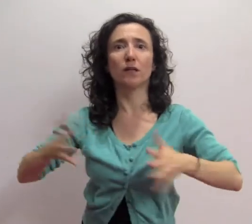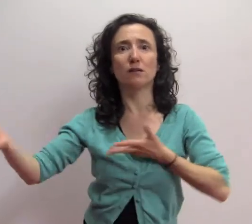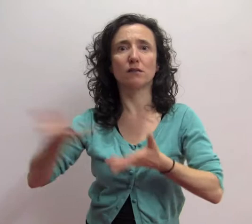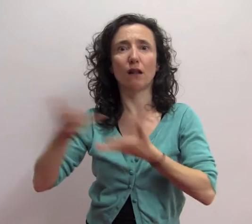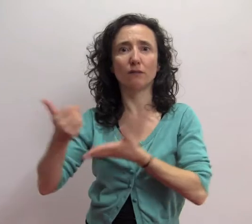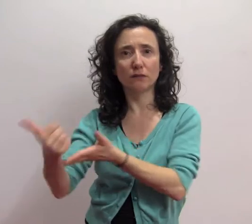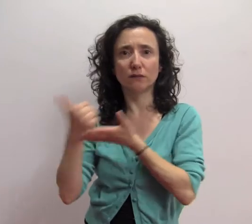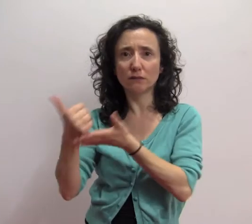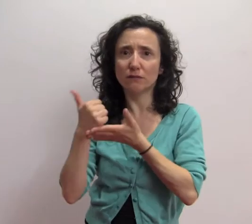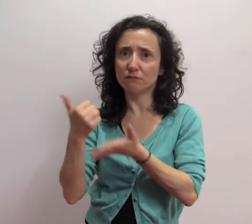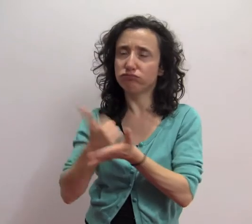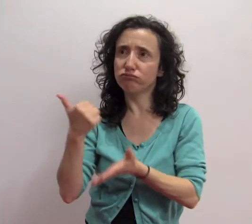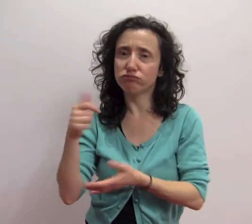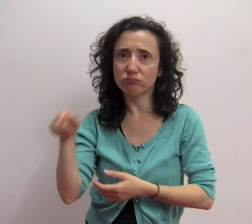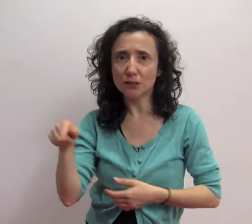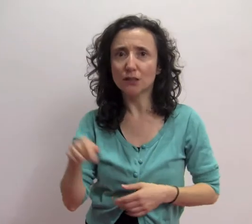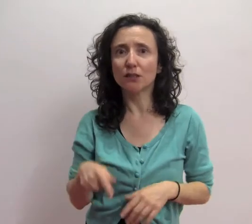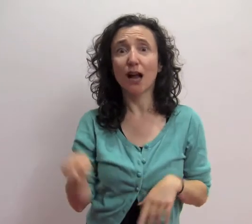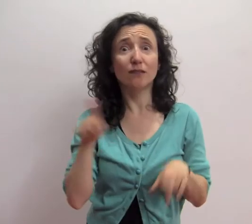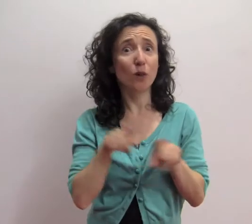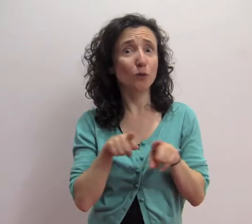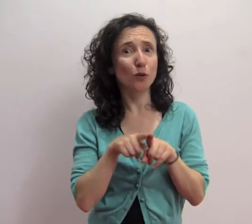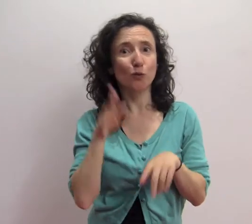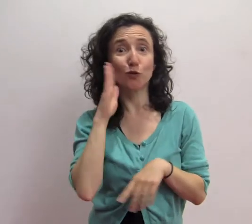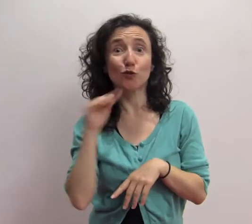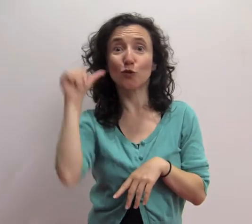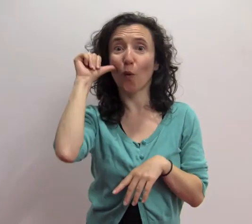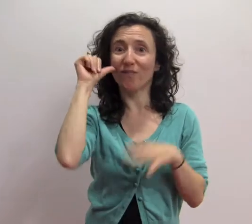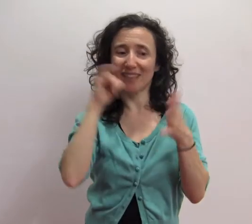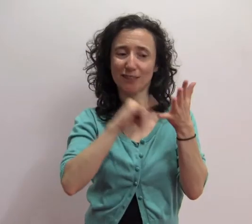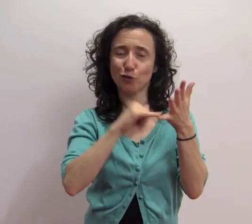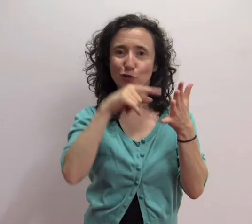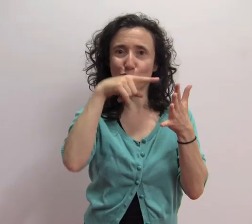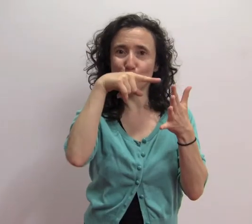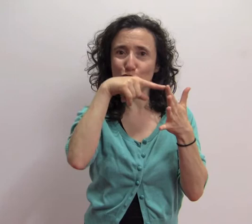And she's our movement consultant. She's fantastic. And we've also got Sophie